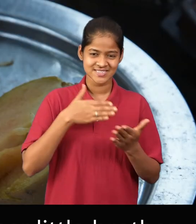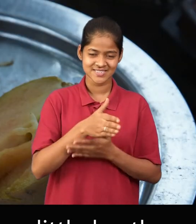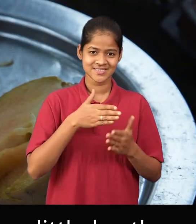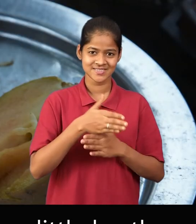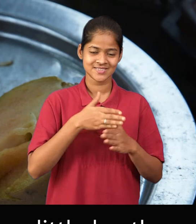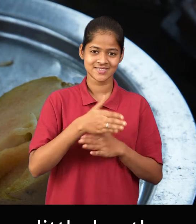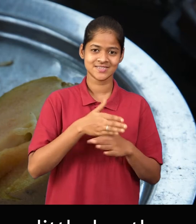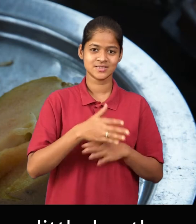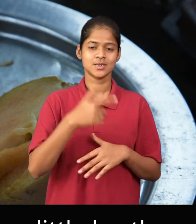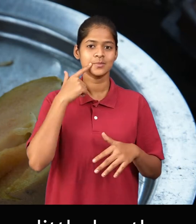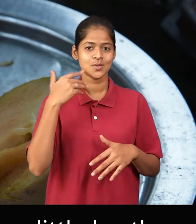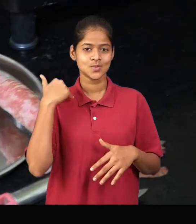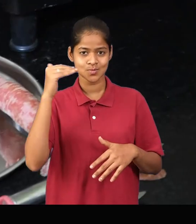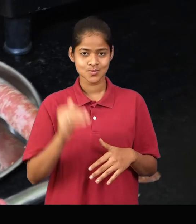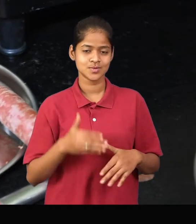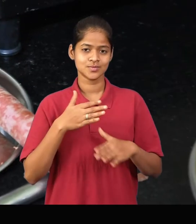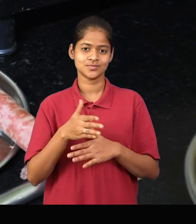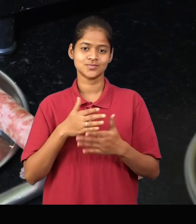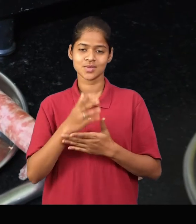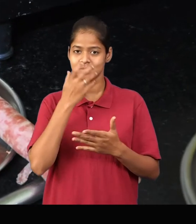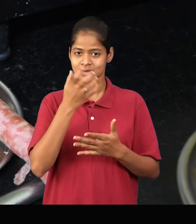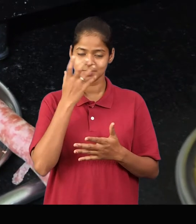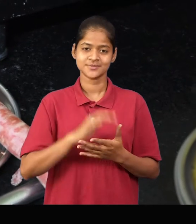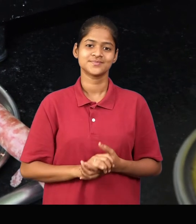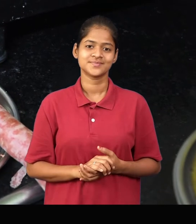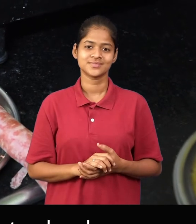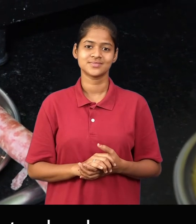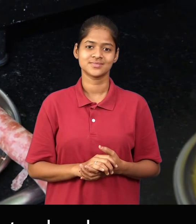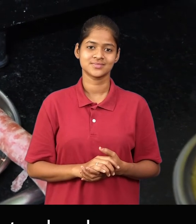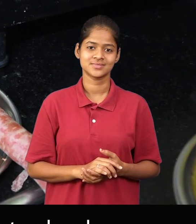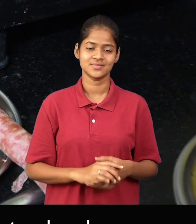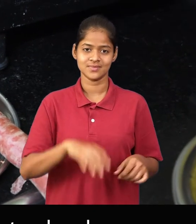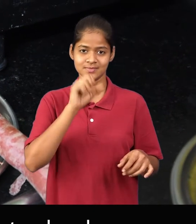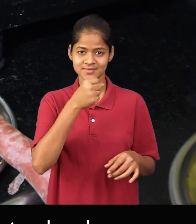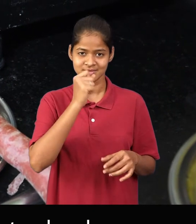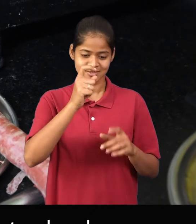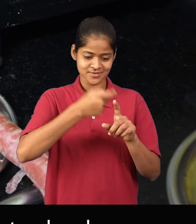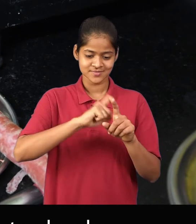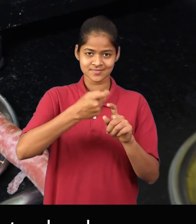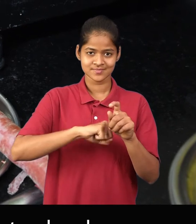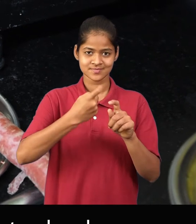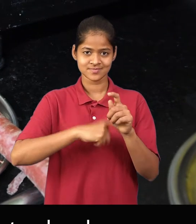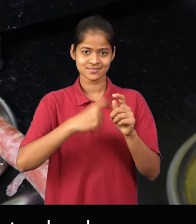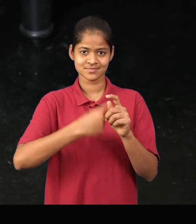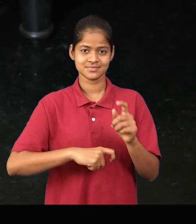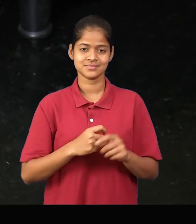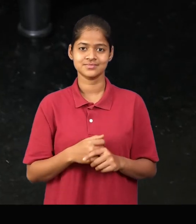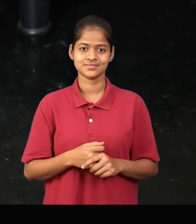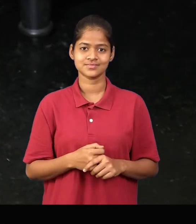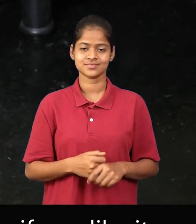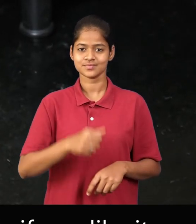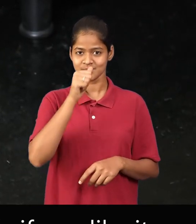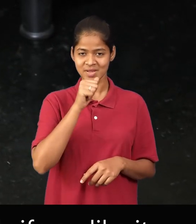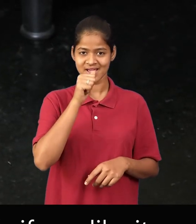fruit for her little brother. Grate Grate the carrots slowly. Drink